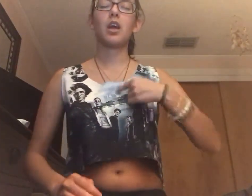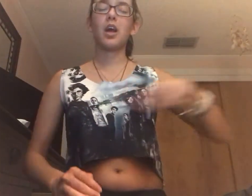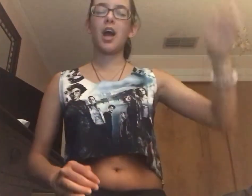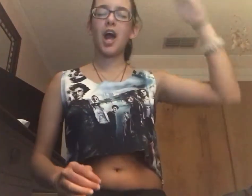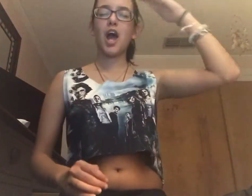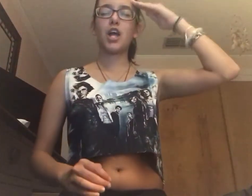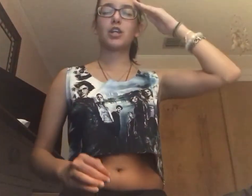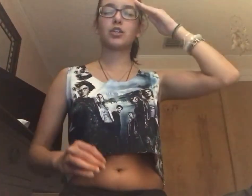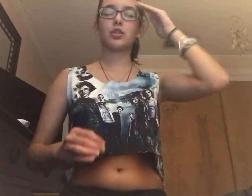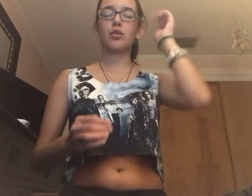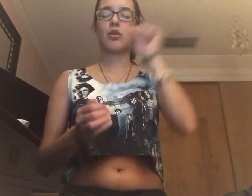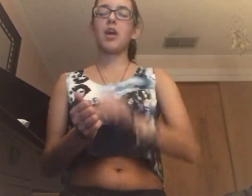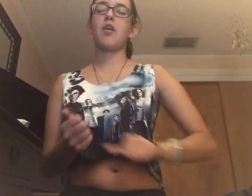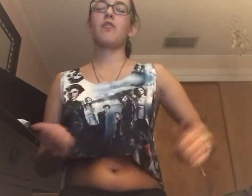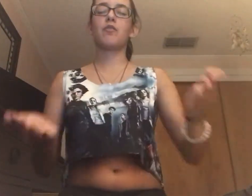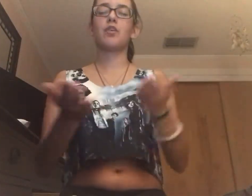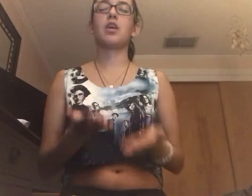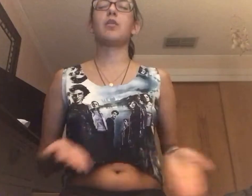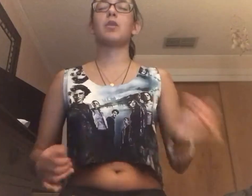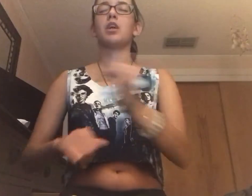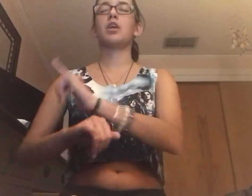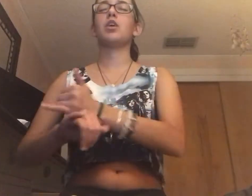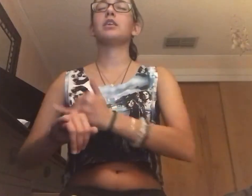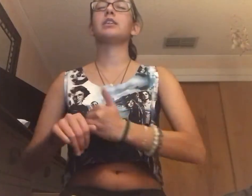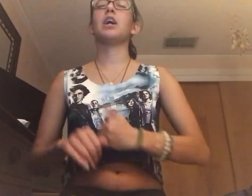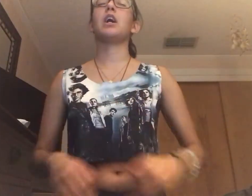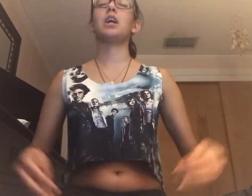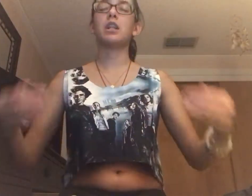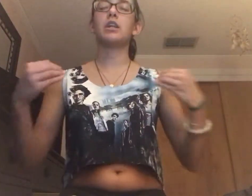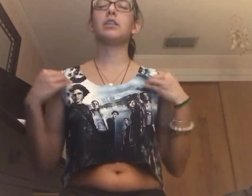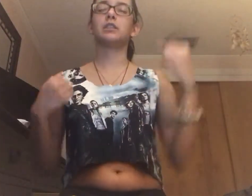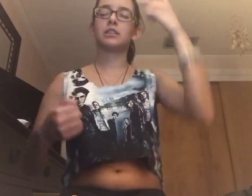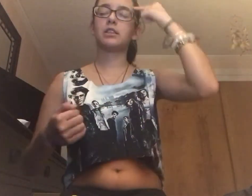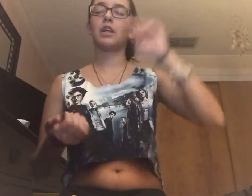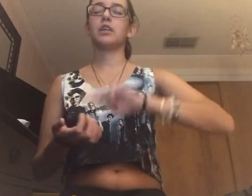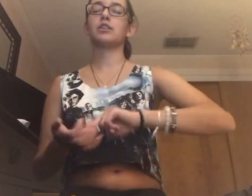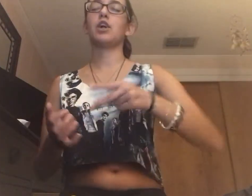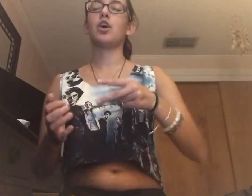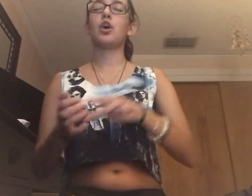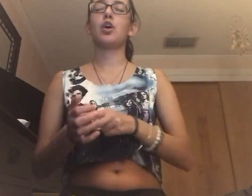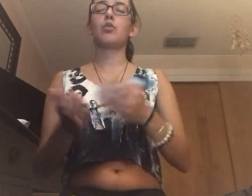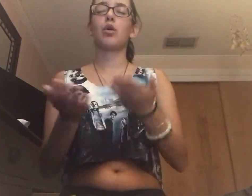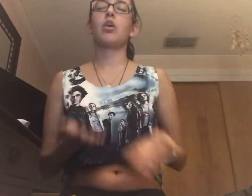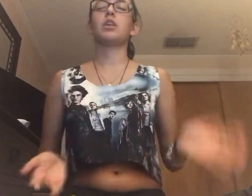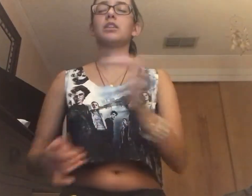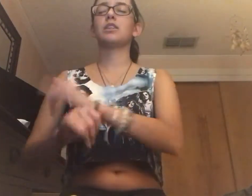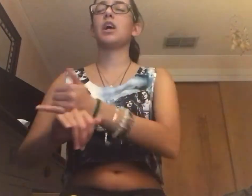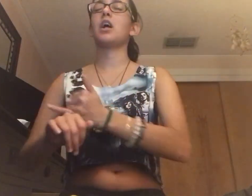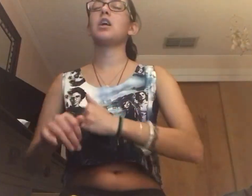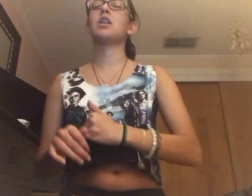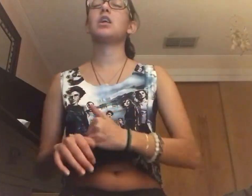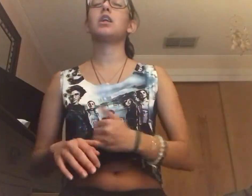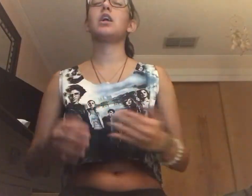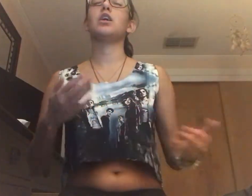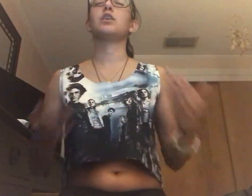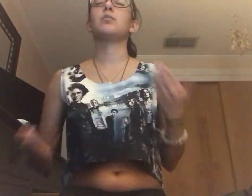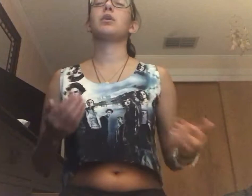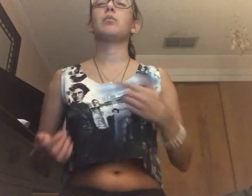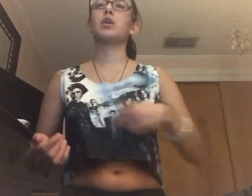I know everybody on this island Has a roar on this island So maybe